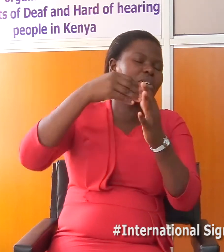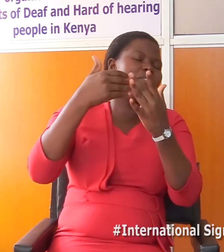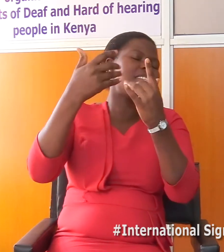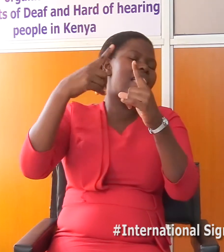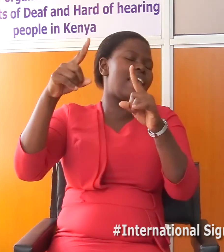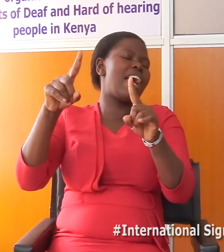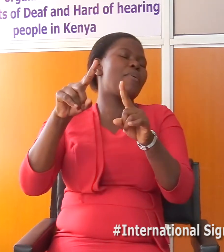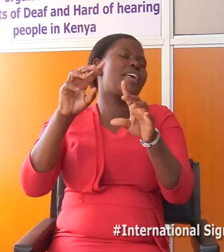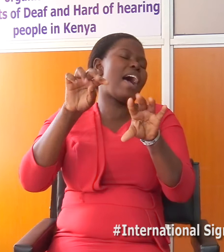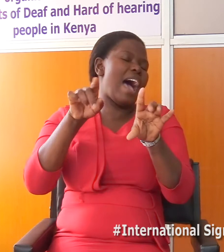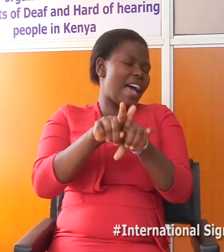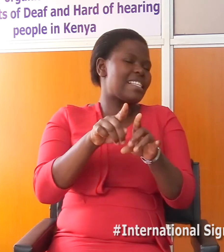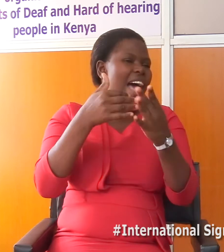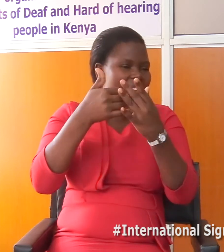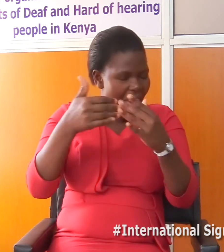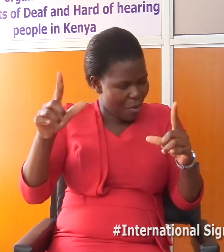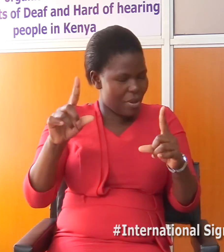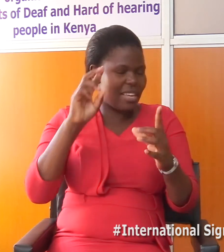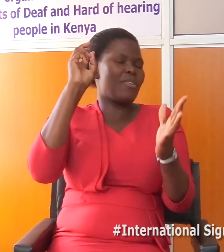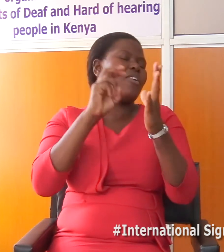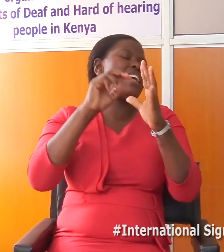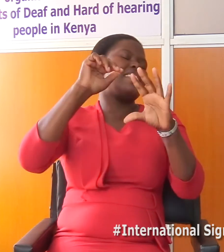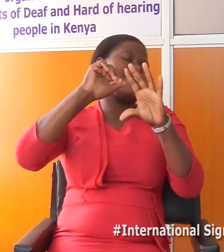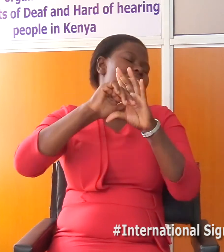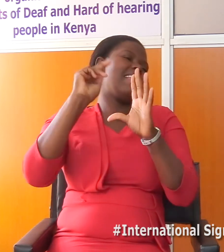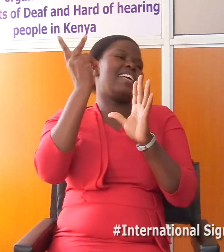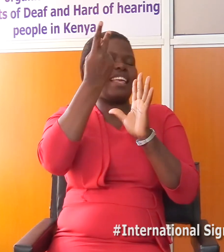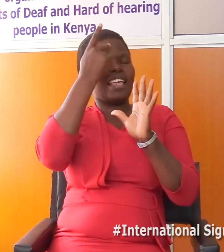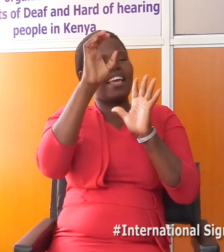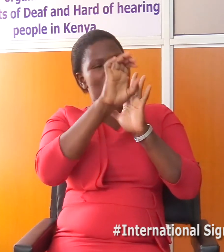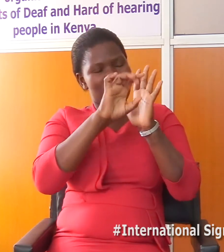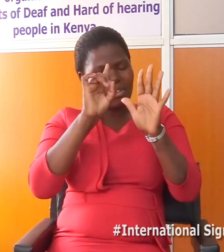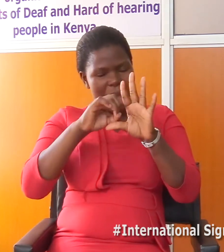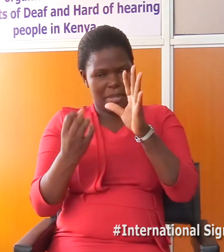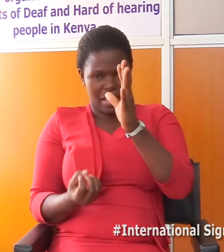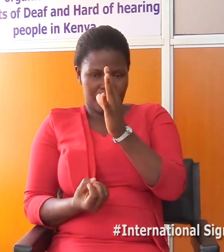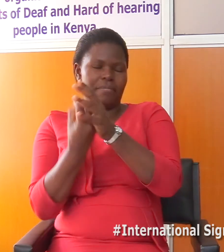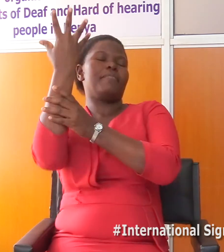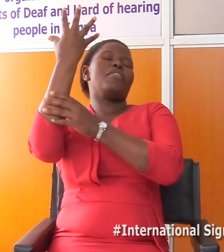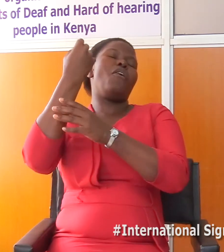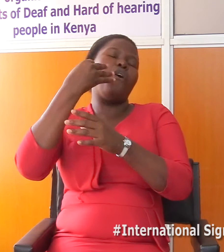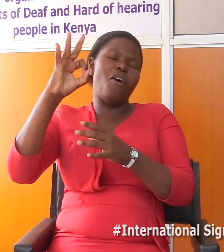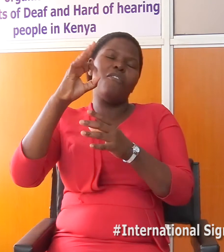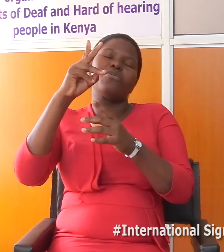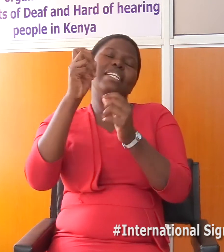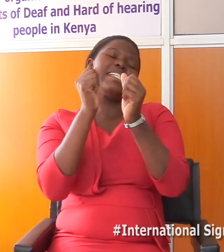the inclusive of sign language as a language, a recognized language in Kenya as a constitution of